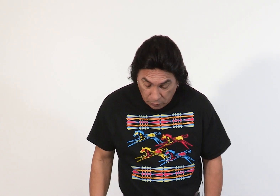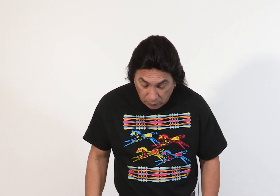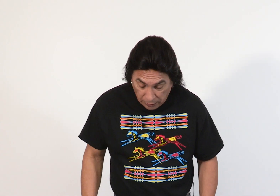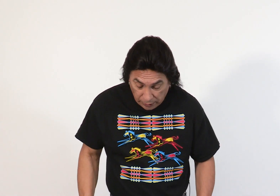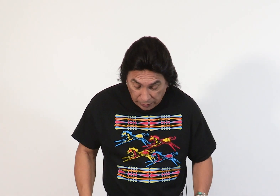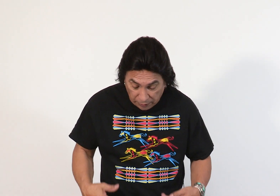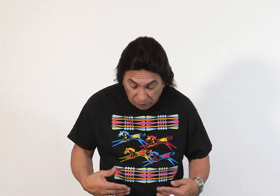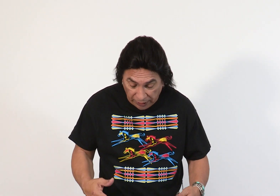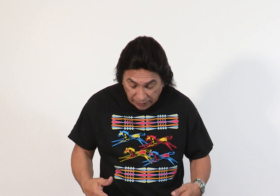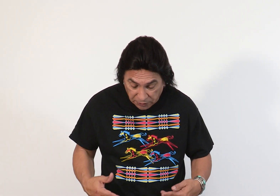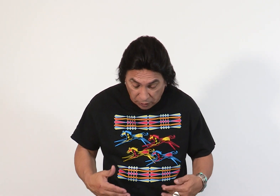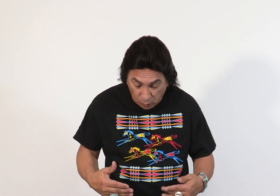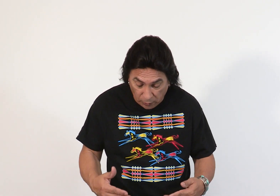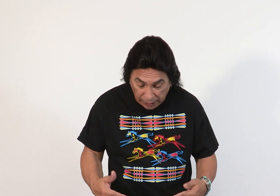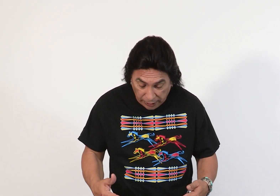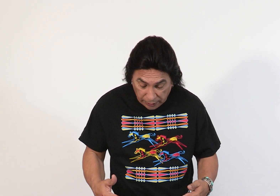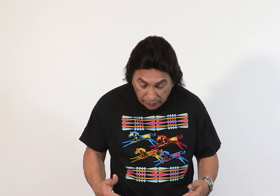To advance and go ahead,